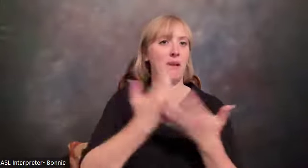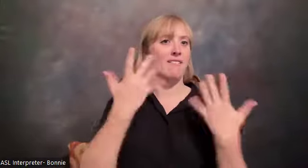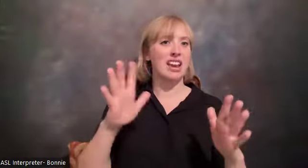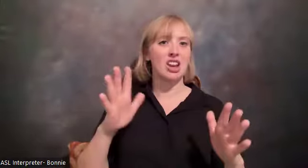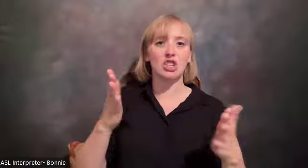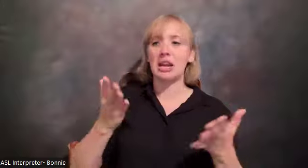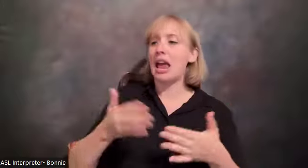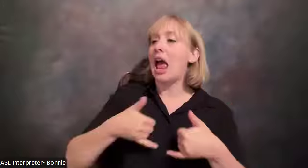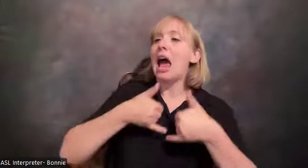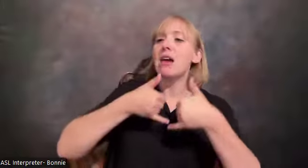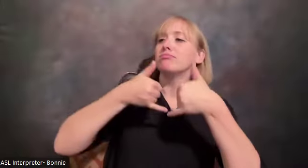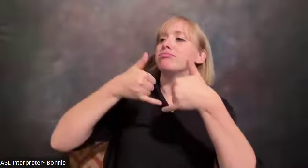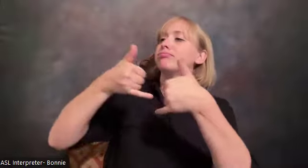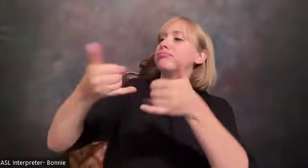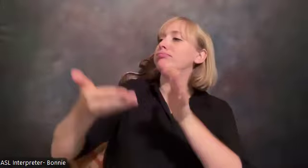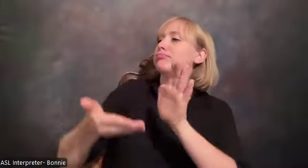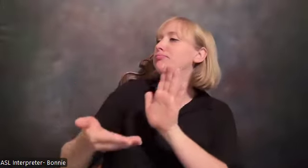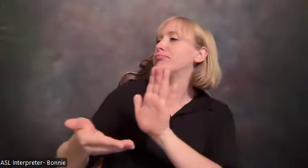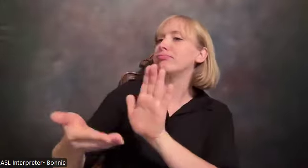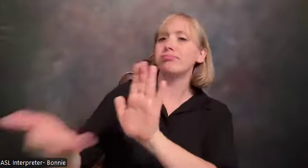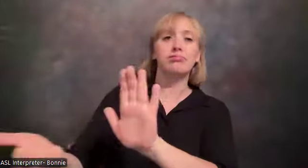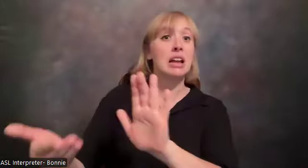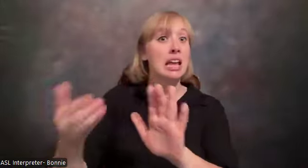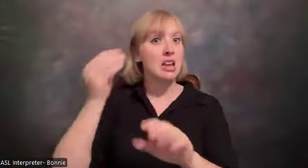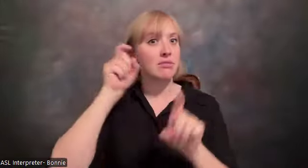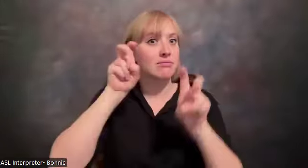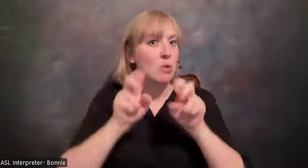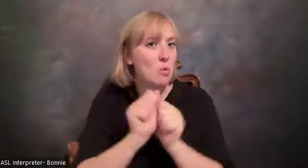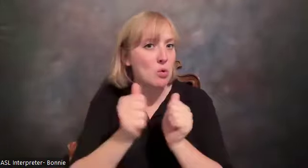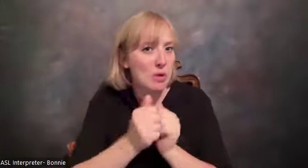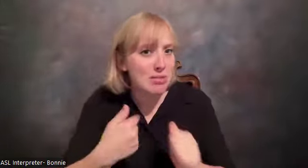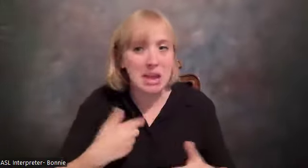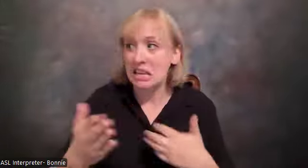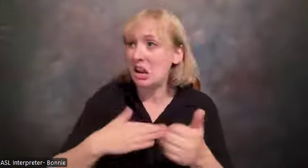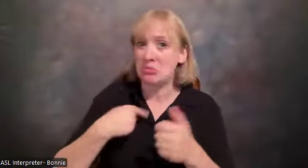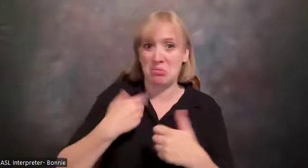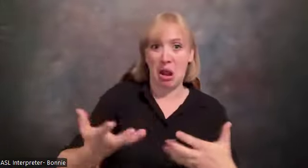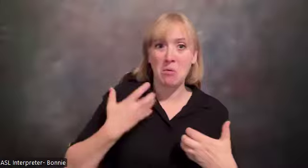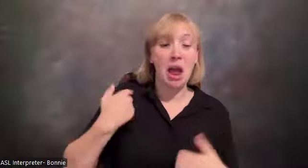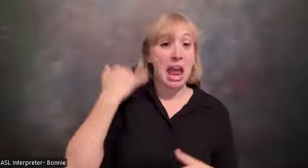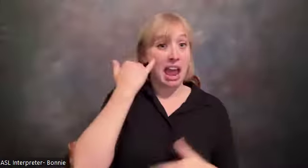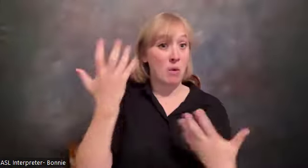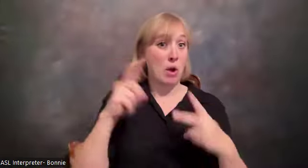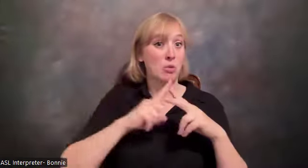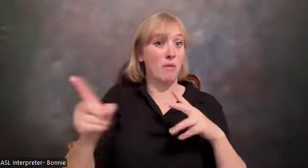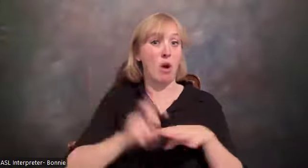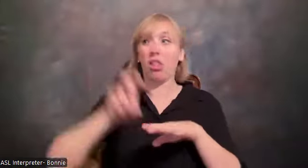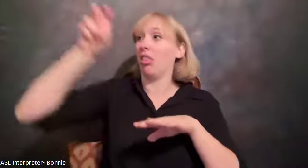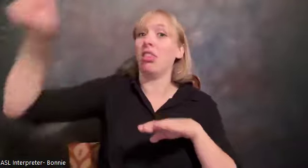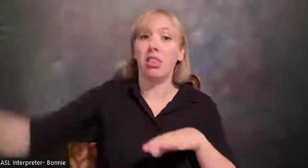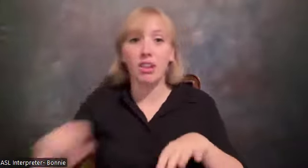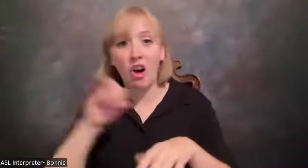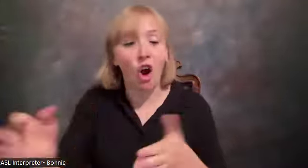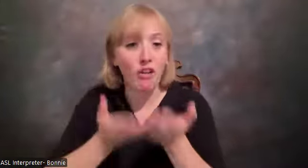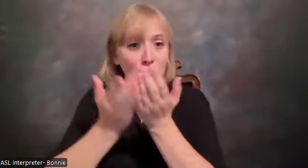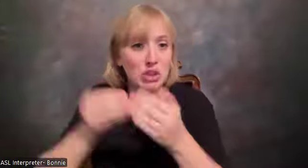being delivered to him on a silver platter. He was going to work with me whether I wanted him to or not. I would have had to jump overboard to get away from him.